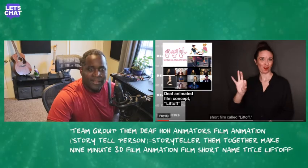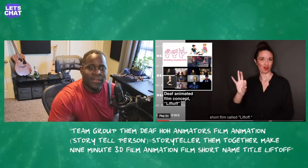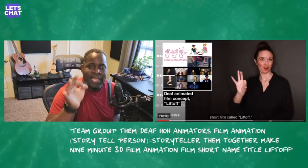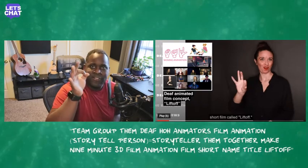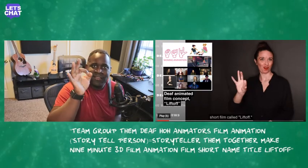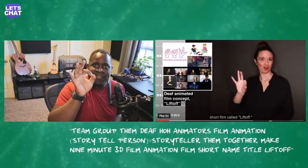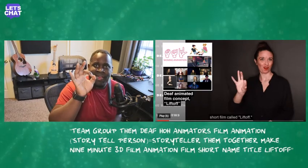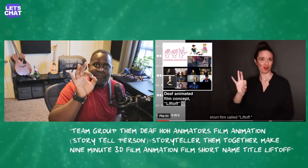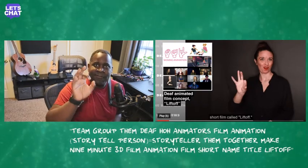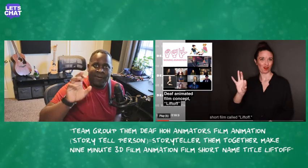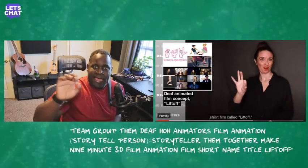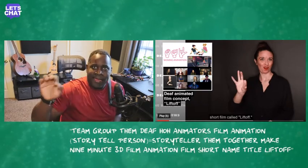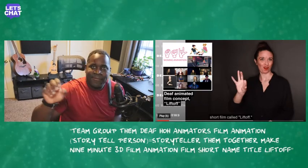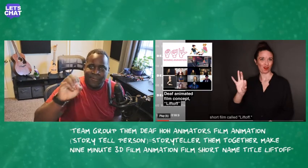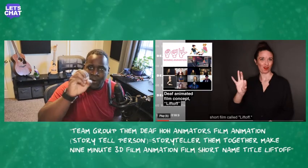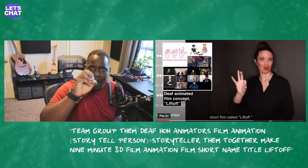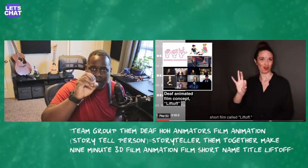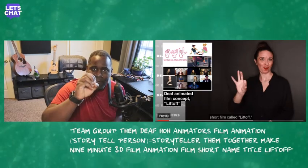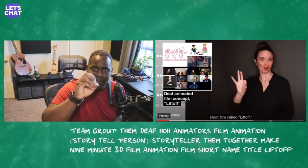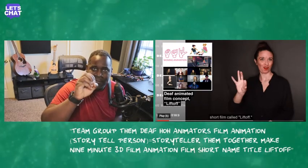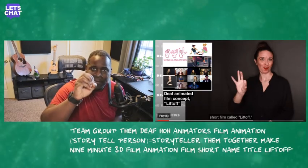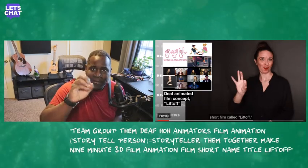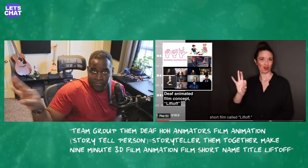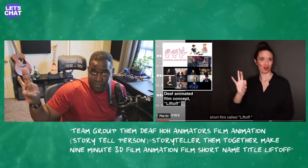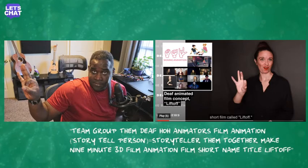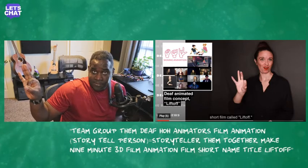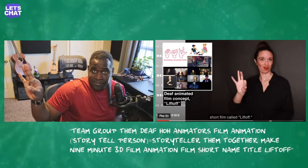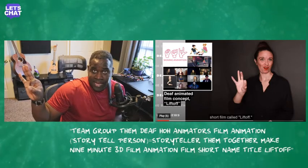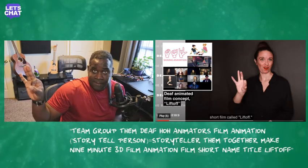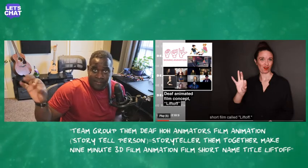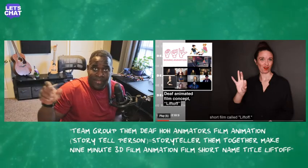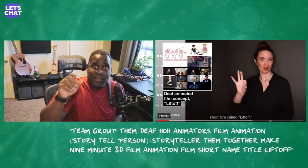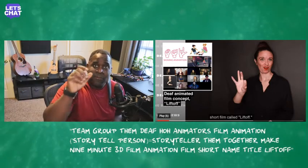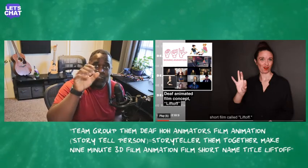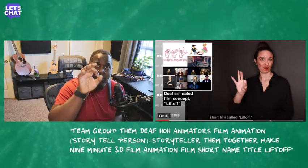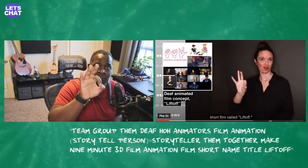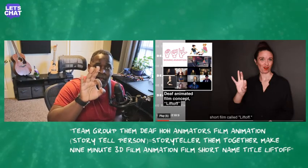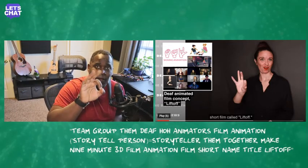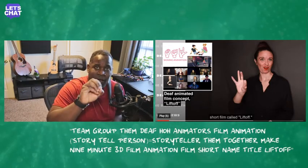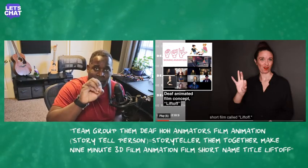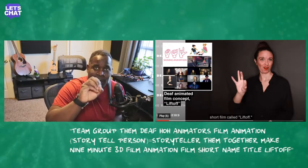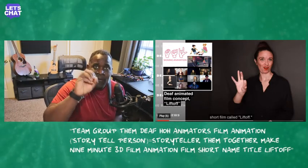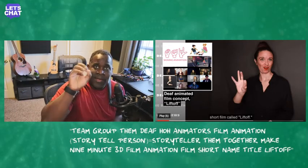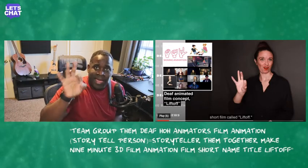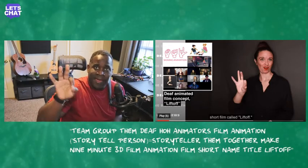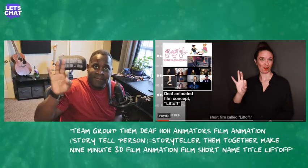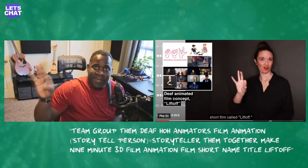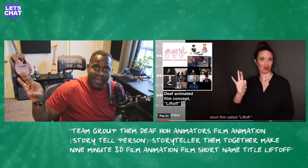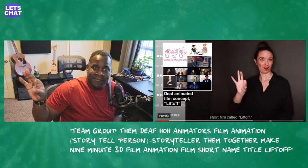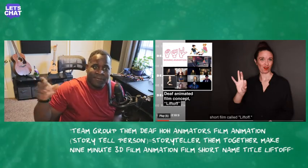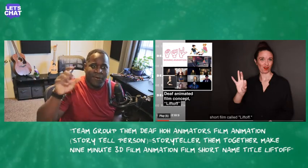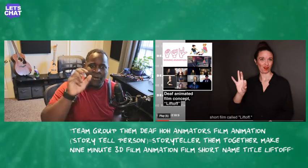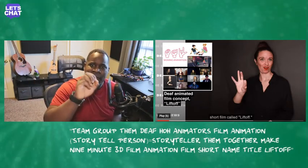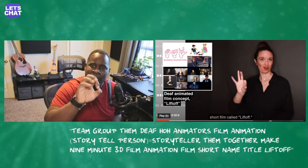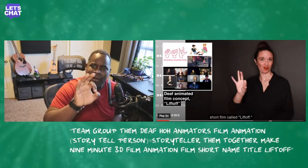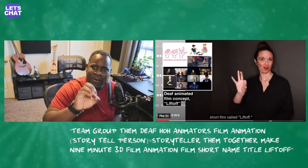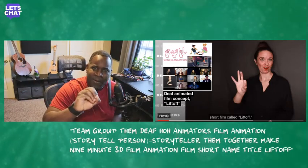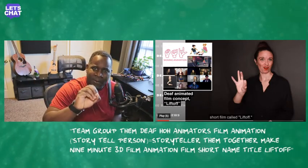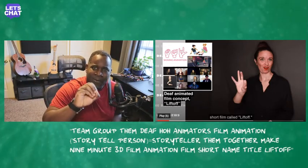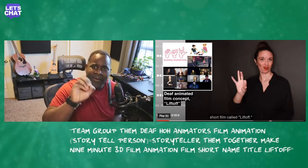LIFTOFF. Look how she does F, so off, right? But she goes OFF